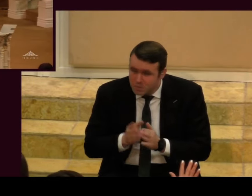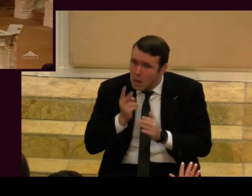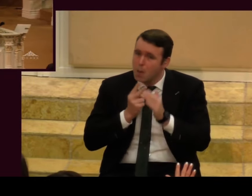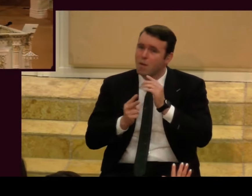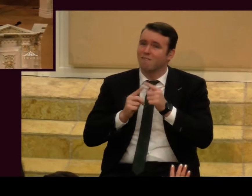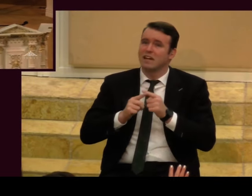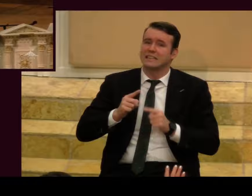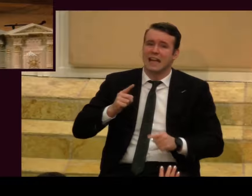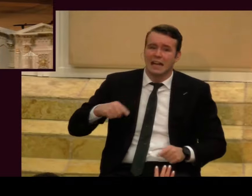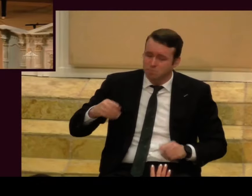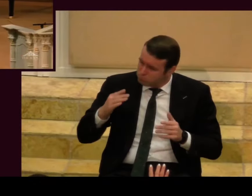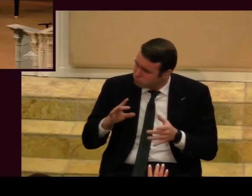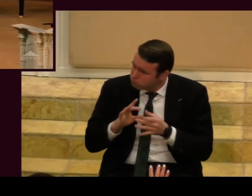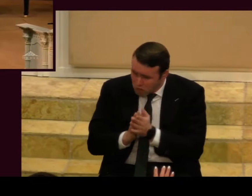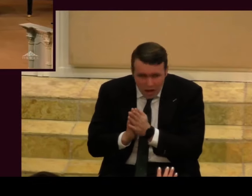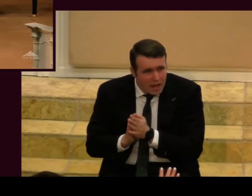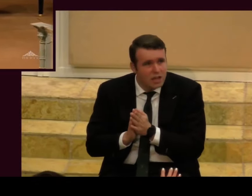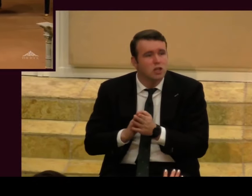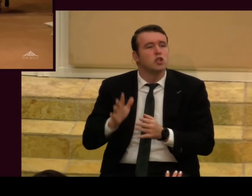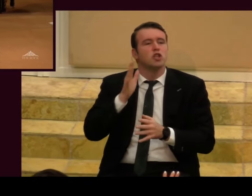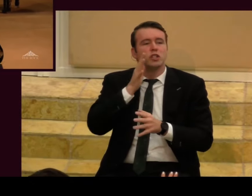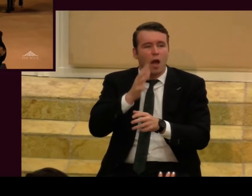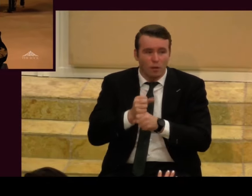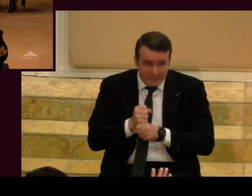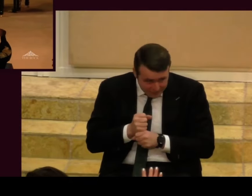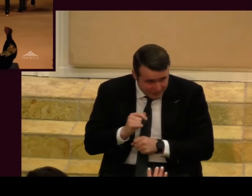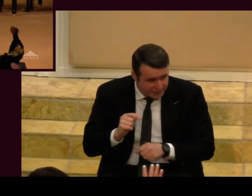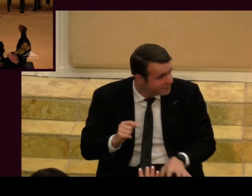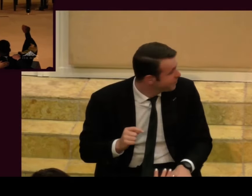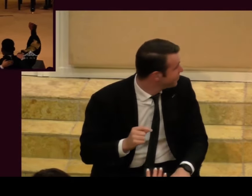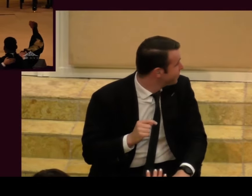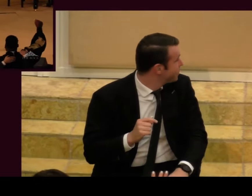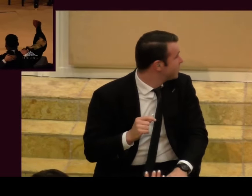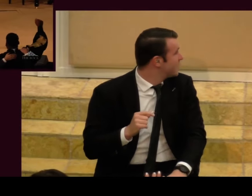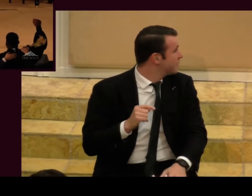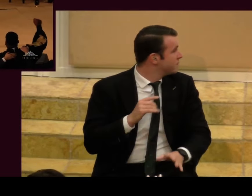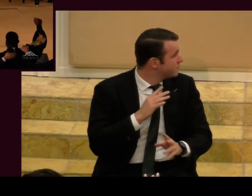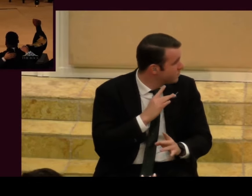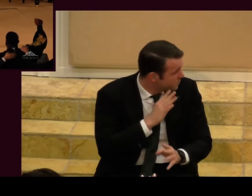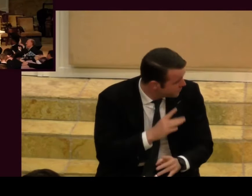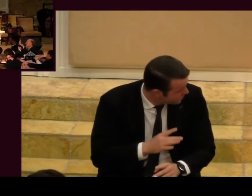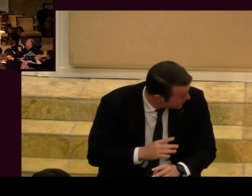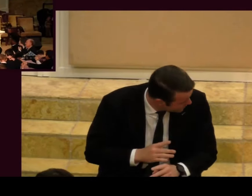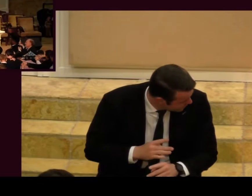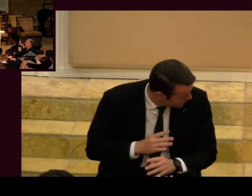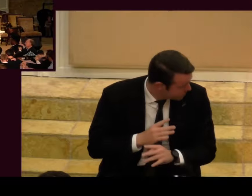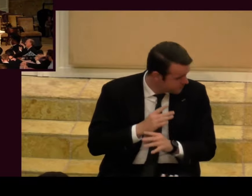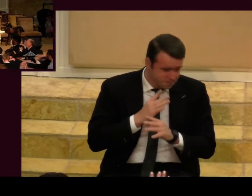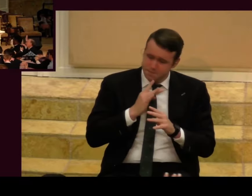Come on, prophesy to them. You shall receive it, brother.